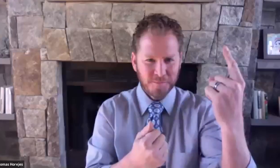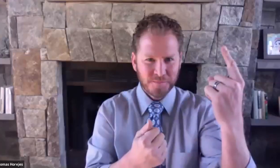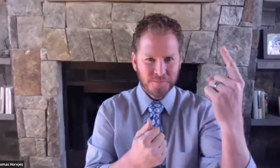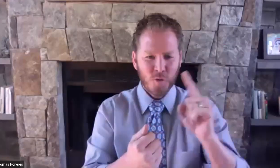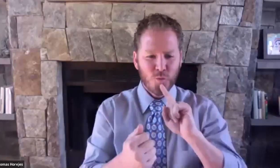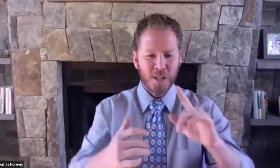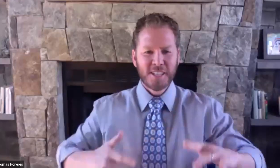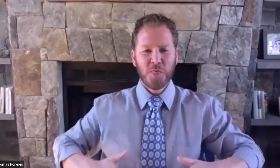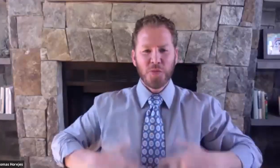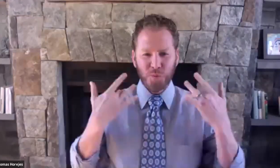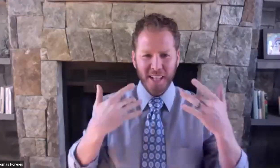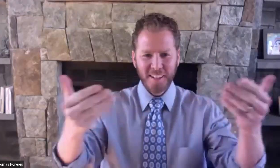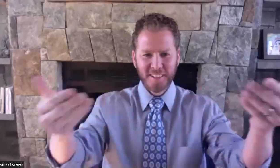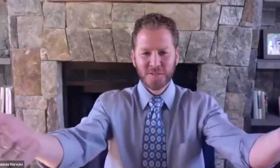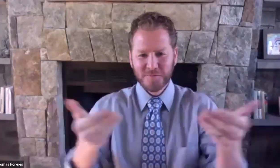Hello and good afternoon, everyone.